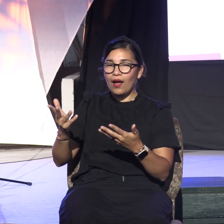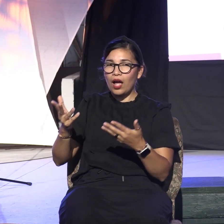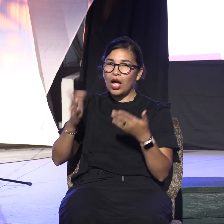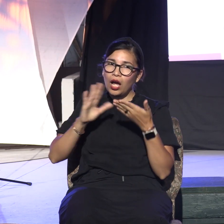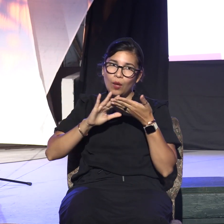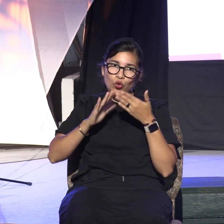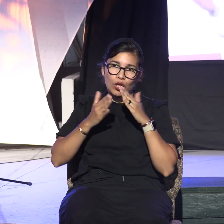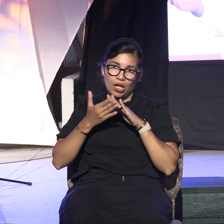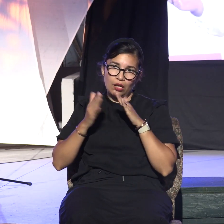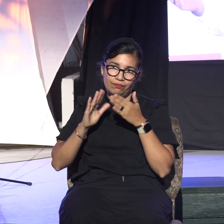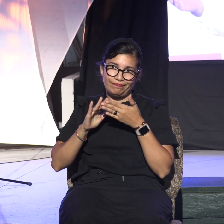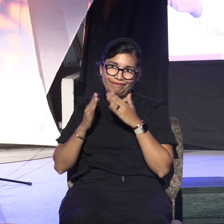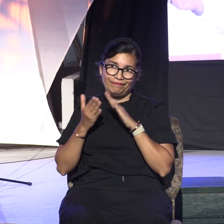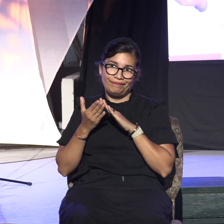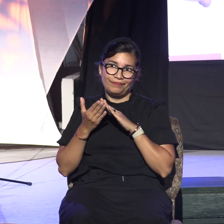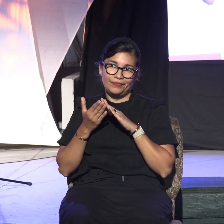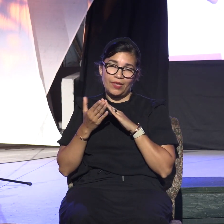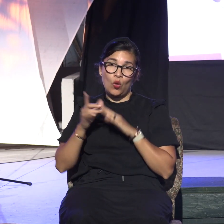country.